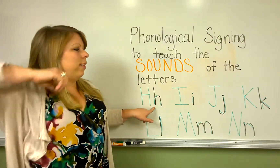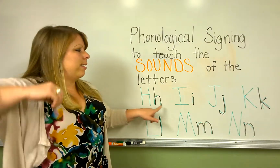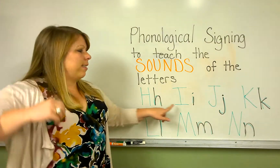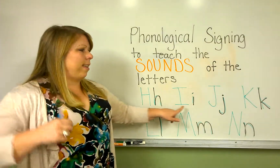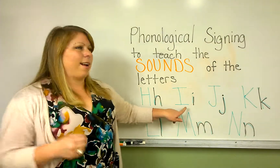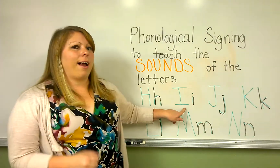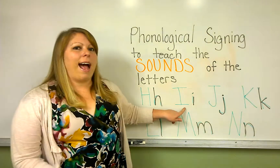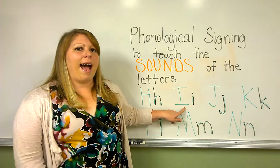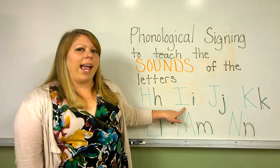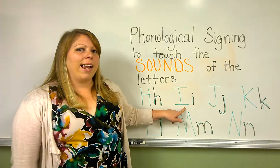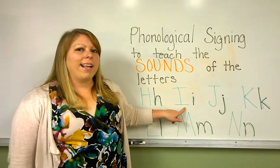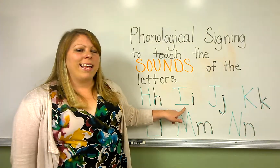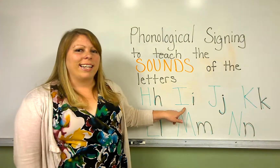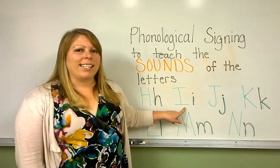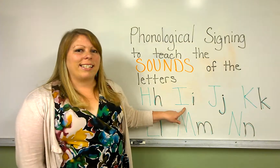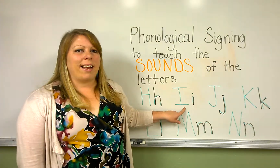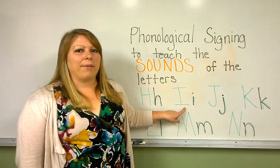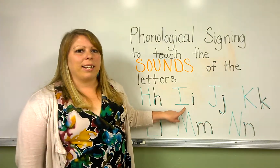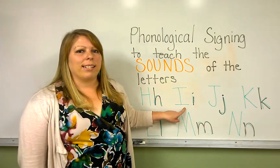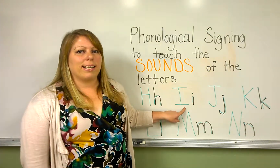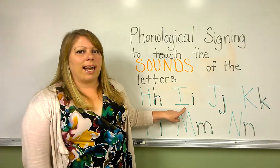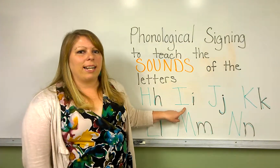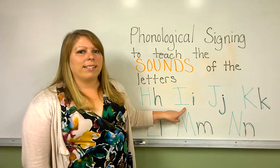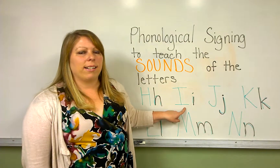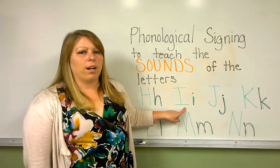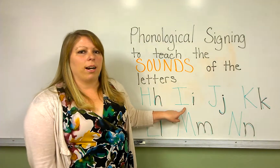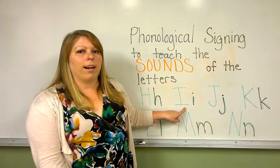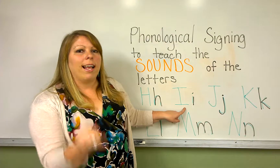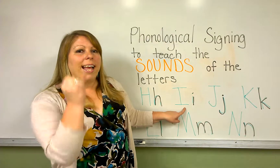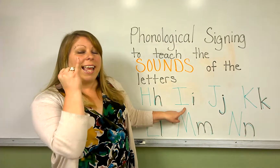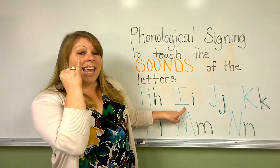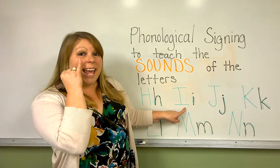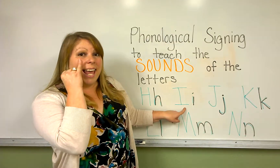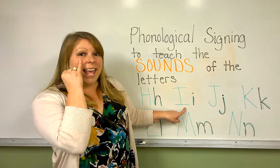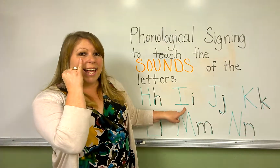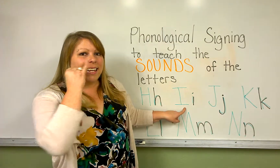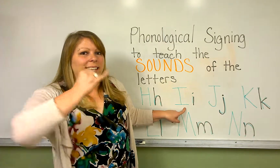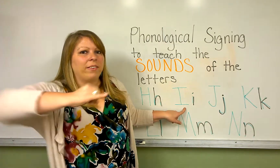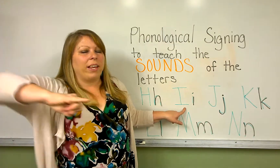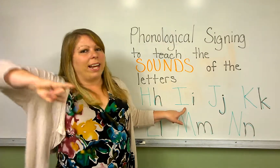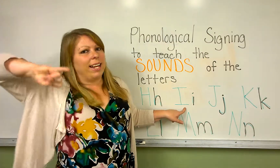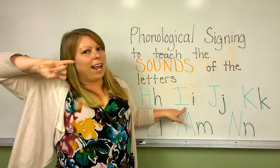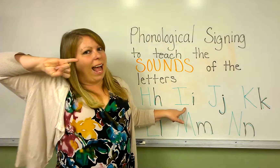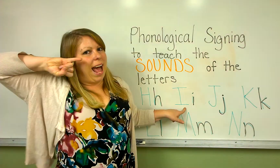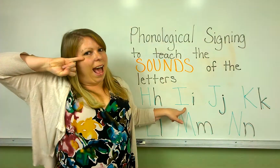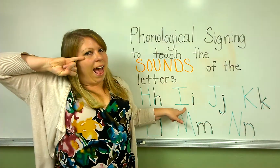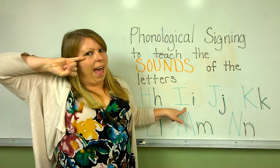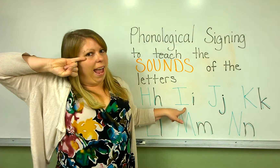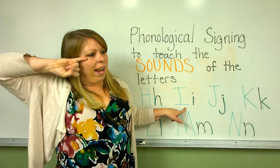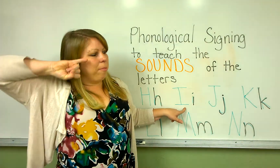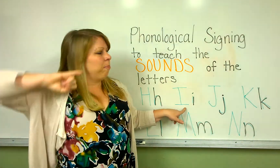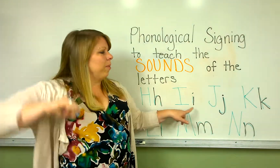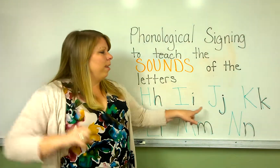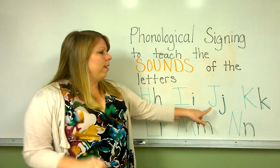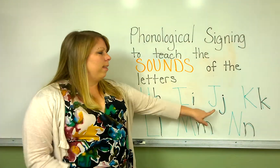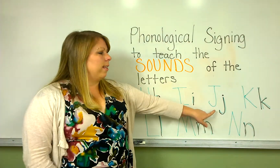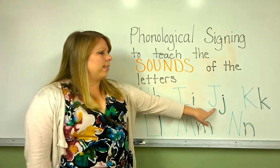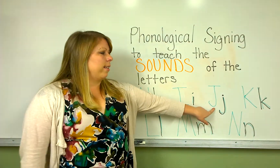This is the letter I. Its sound and signs are I and I. This is the